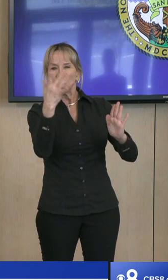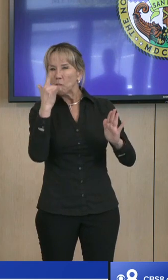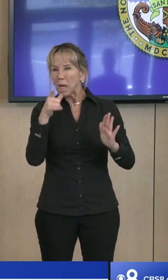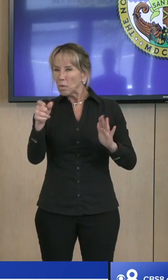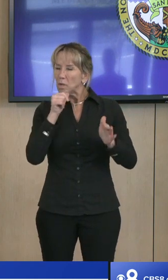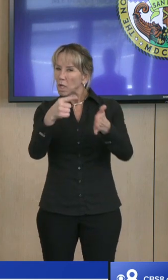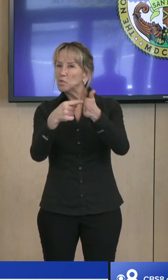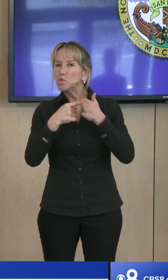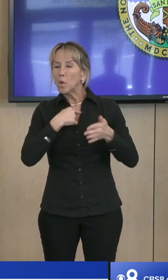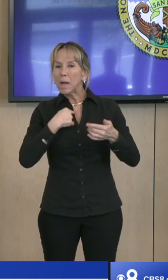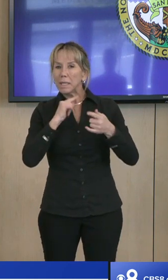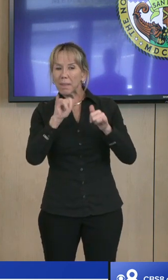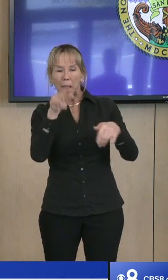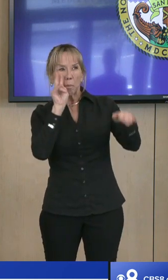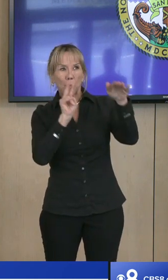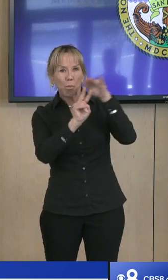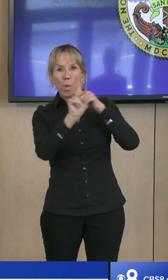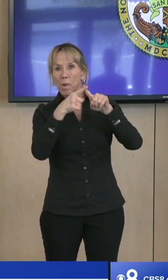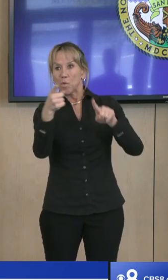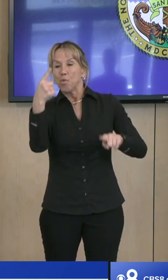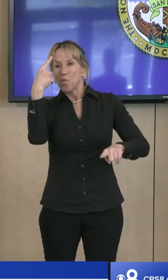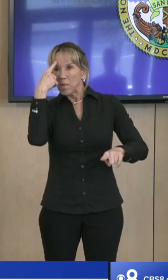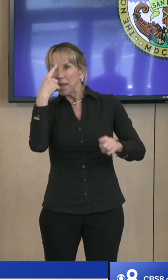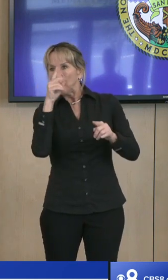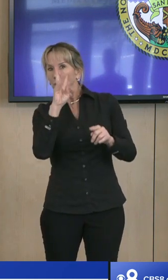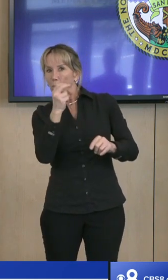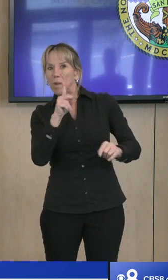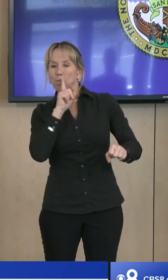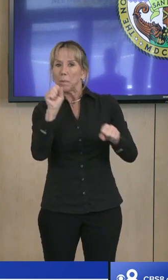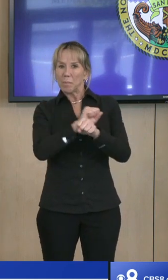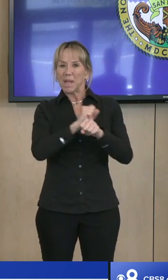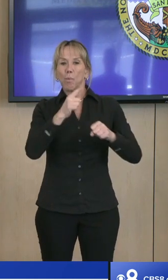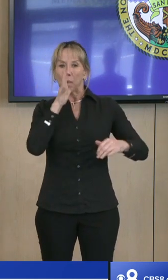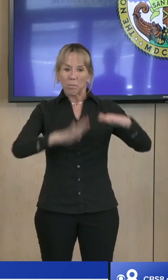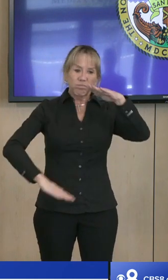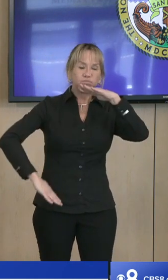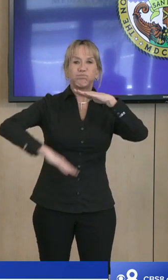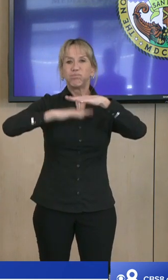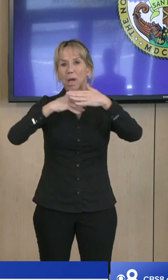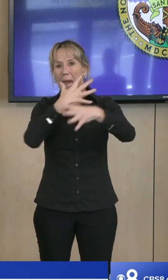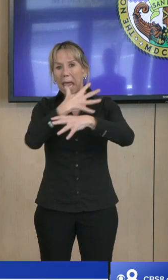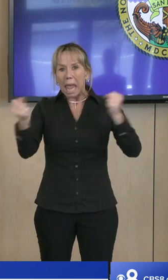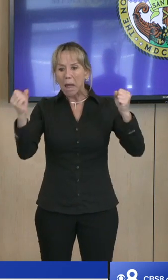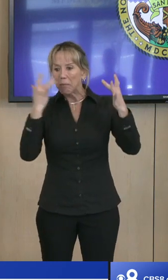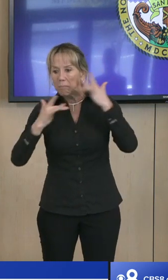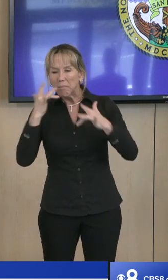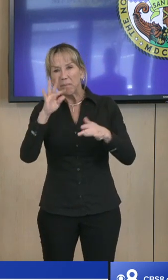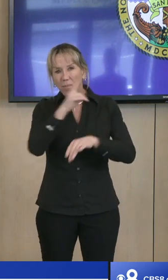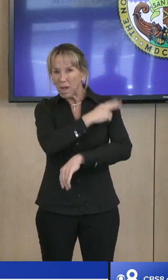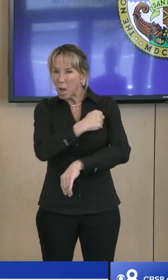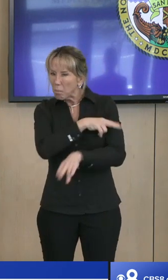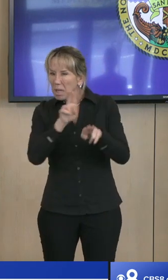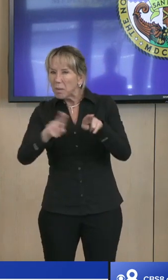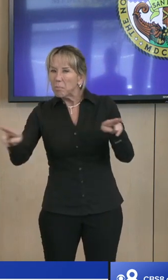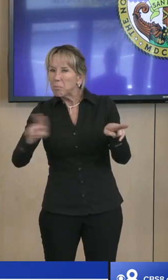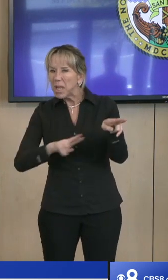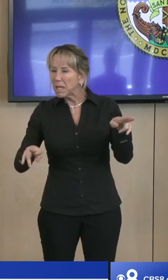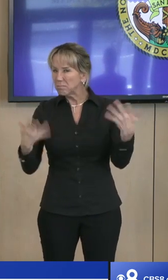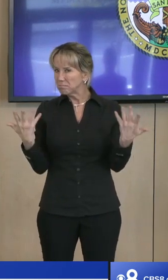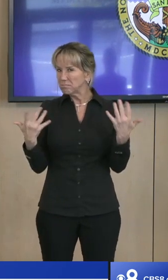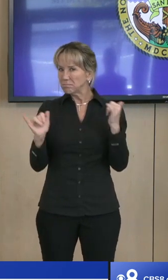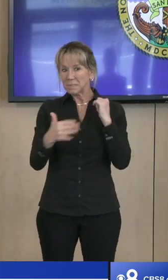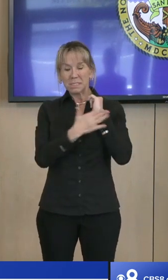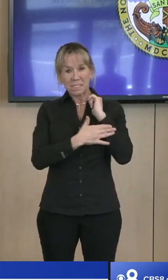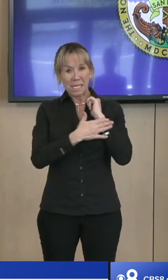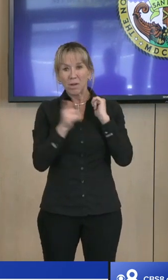they believe, we will reach the maximum bed running out of hospital beds? The county has